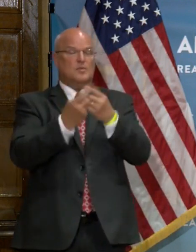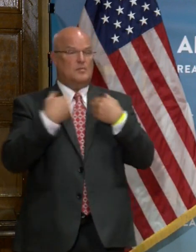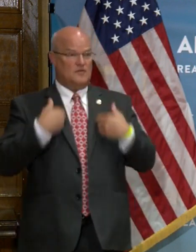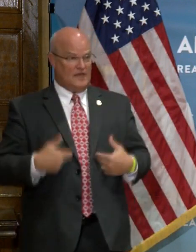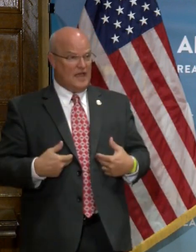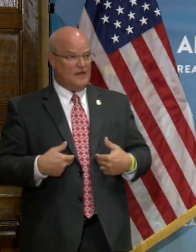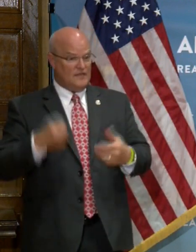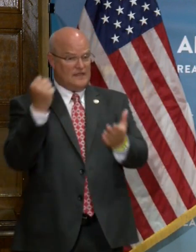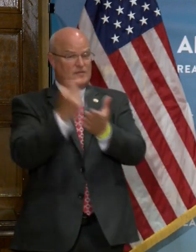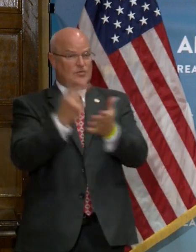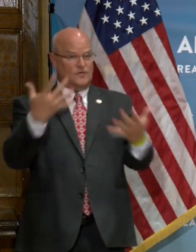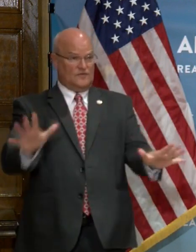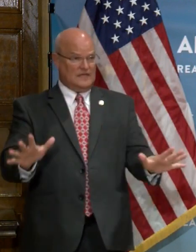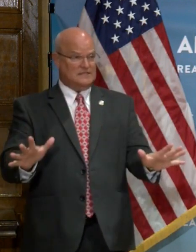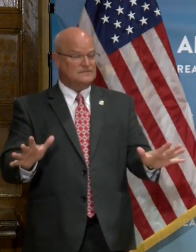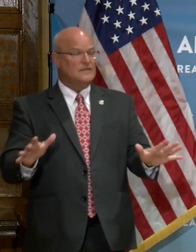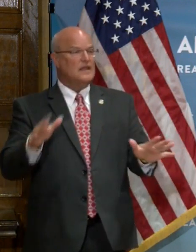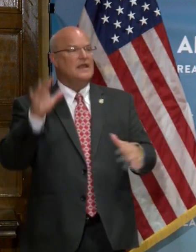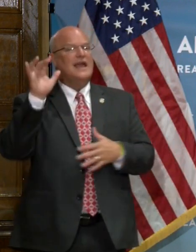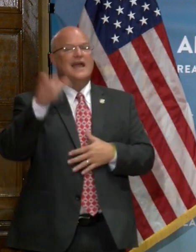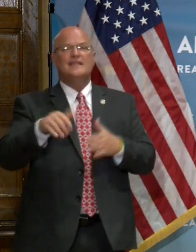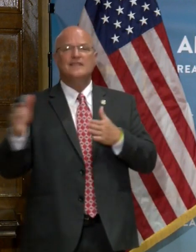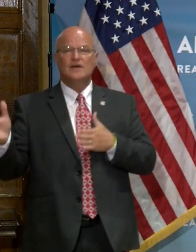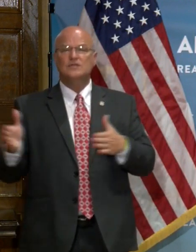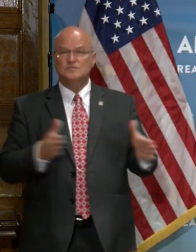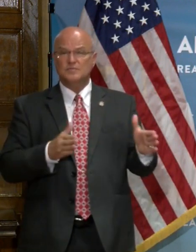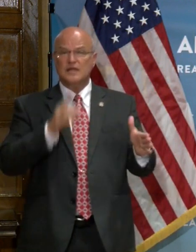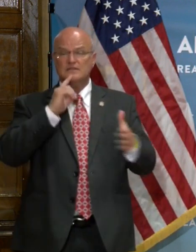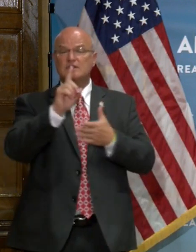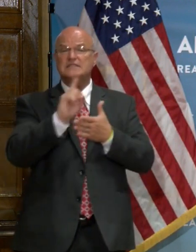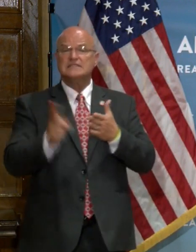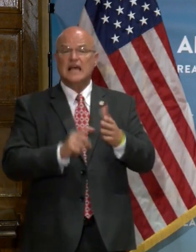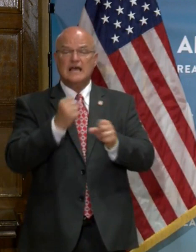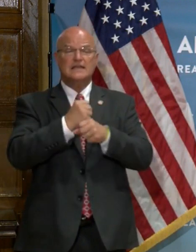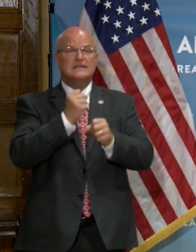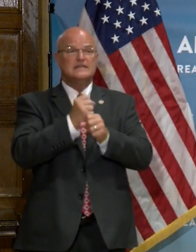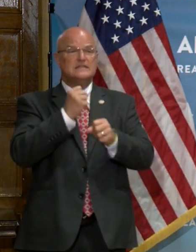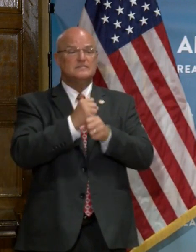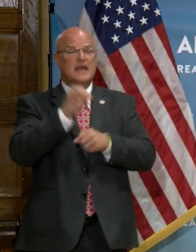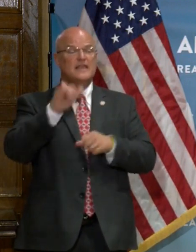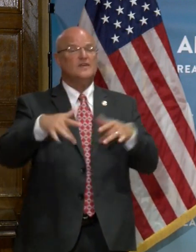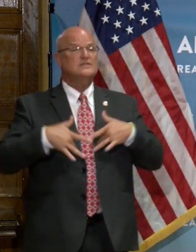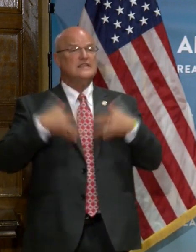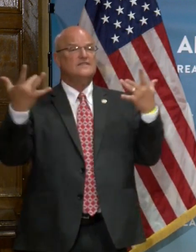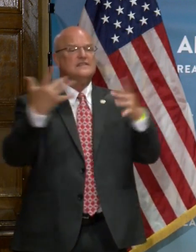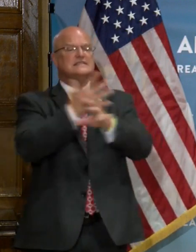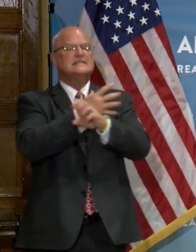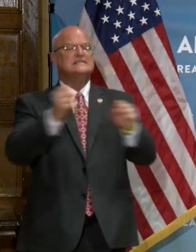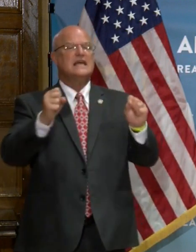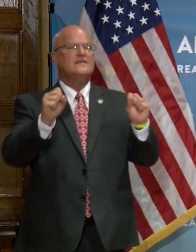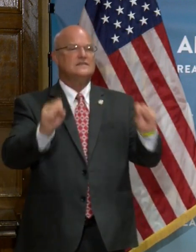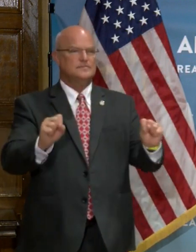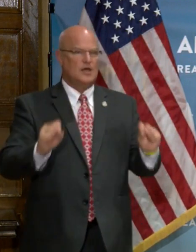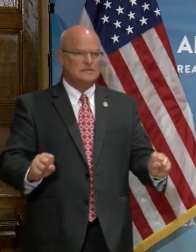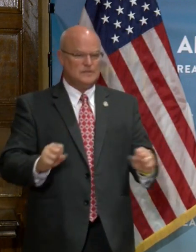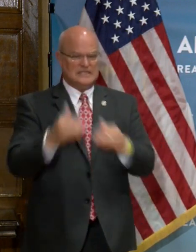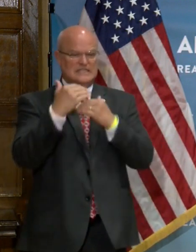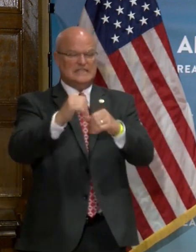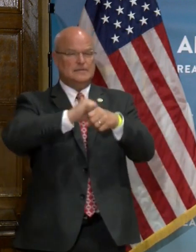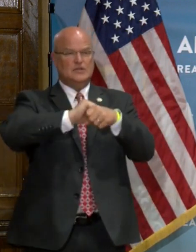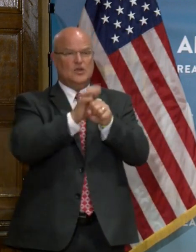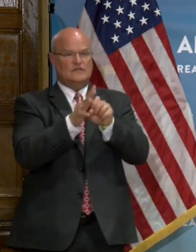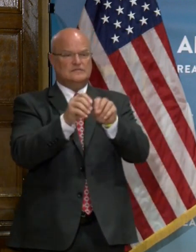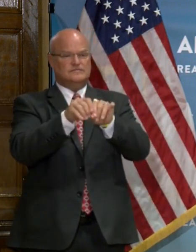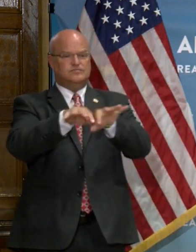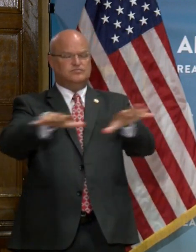Health, and they're approved. And those plans are designed to make those events as safe as possible, to limit